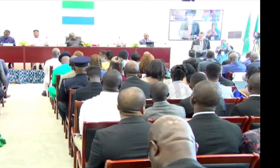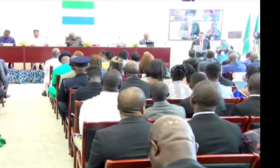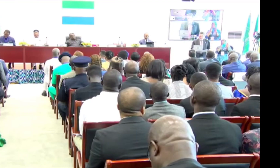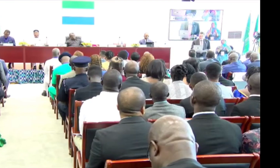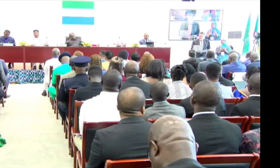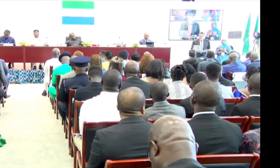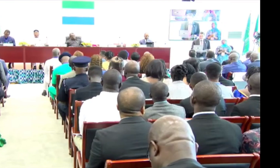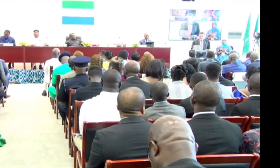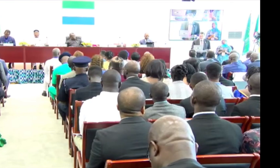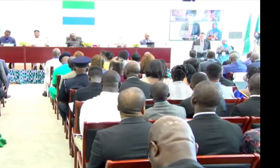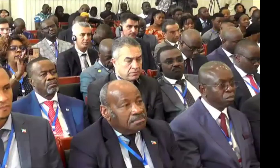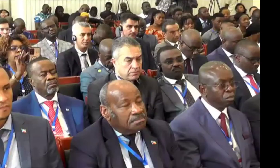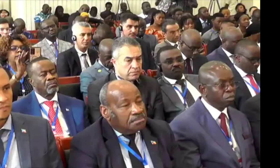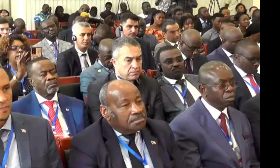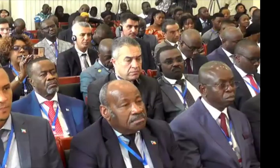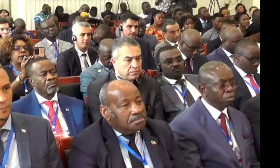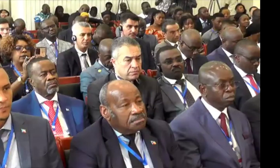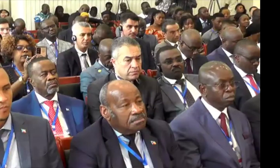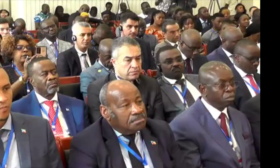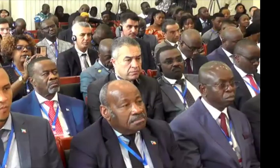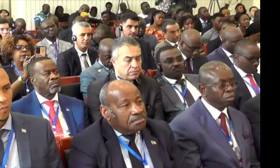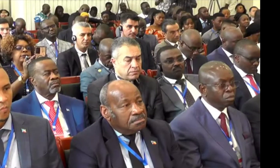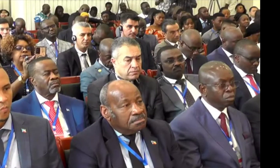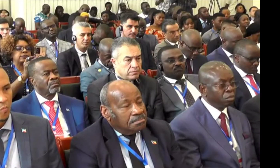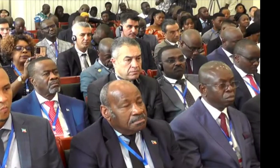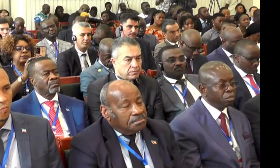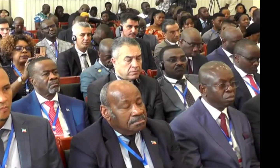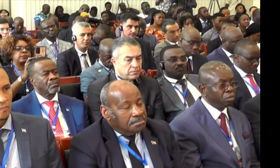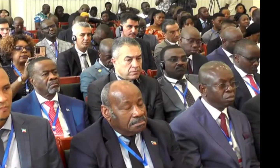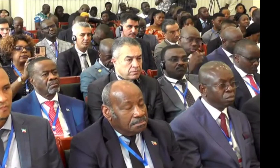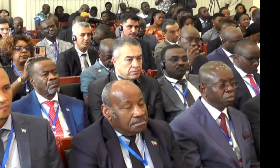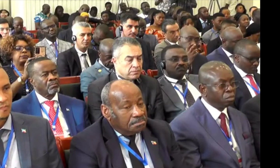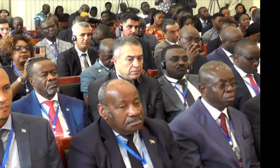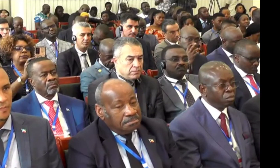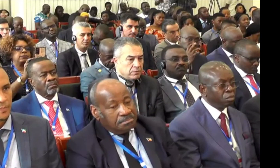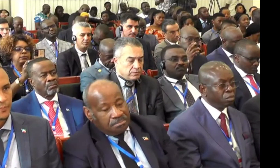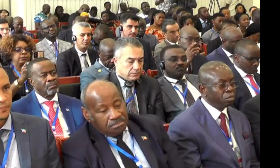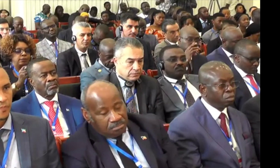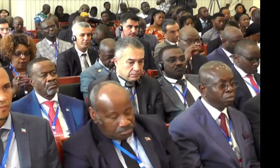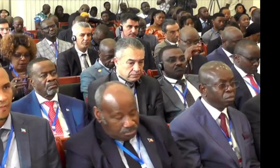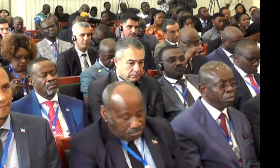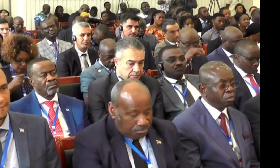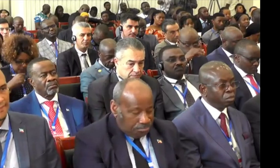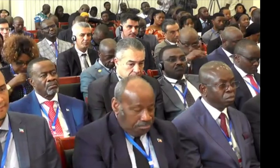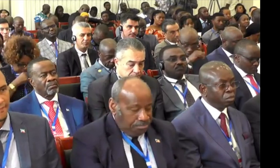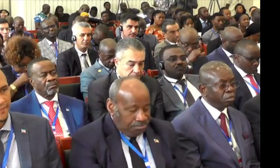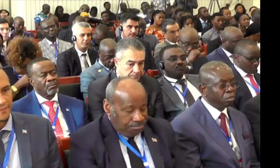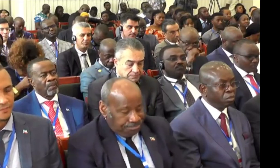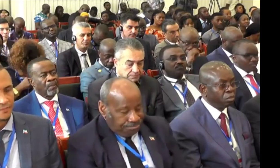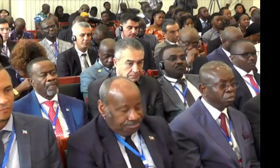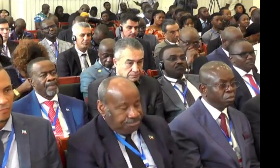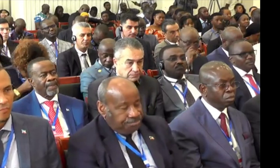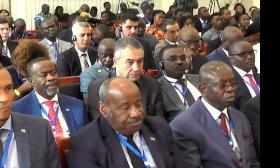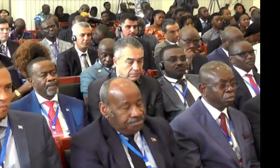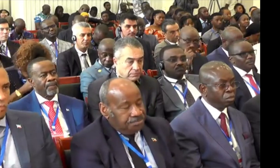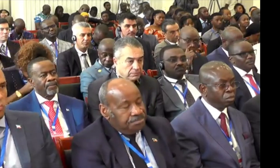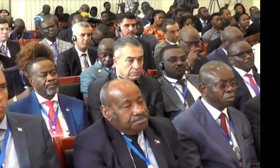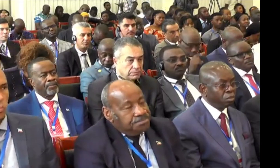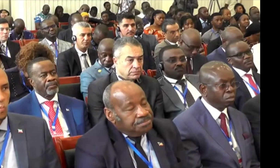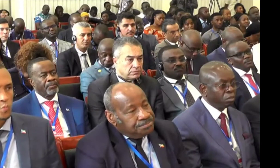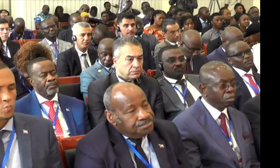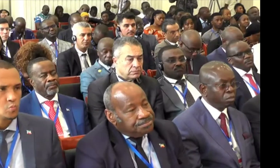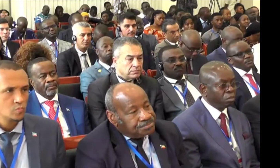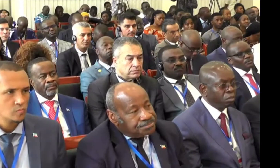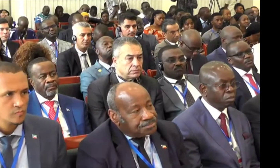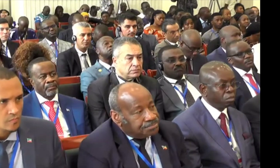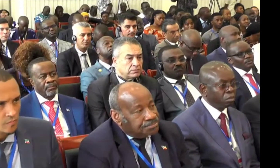February 2025. During the said summit, our heads of state and government, in their